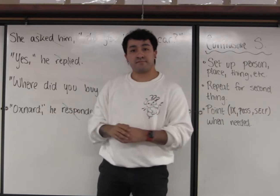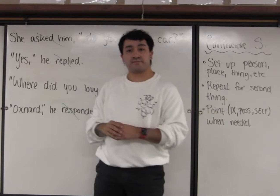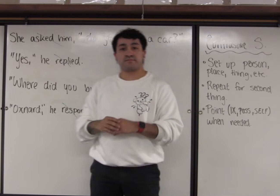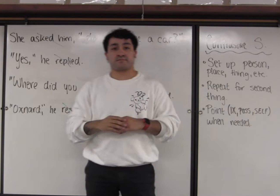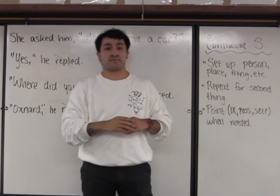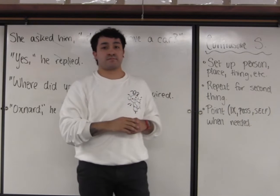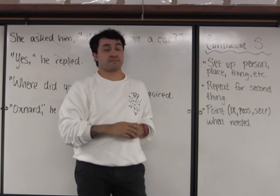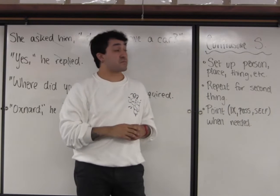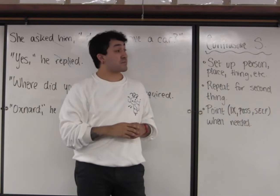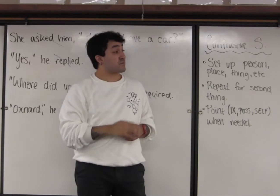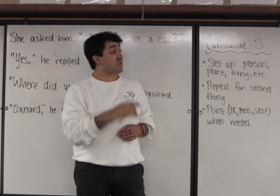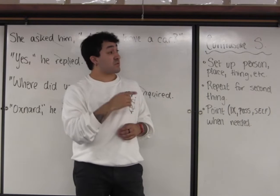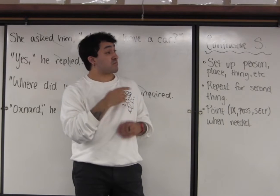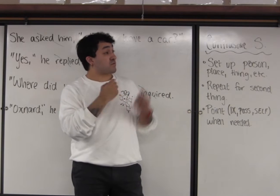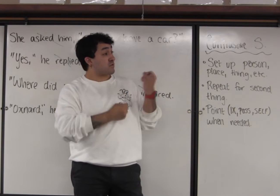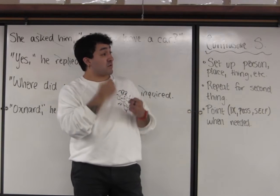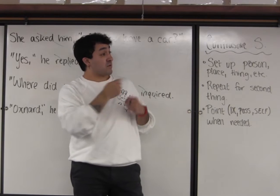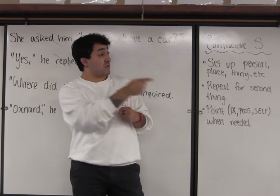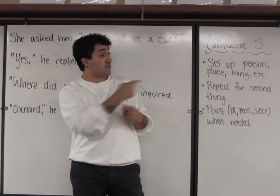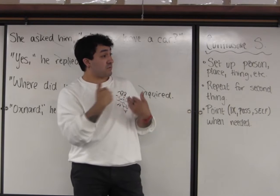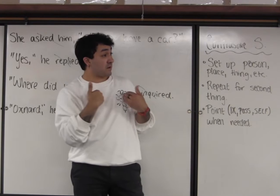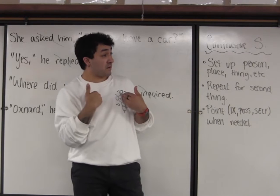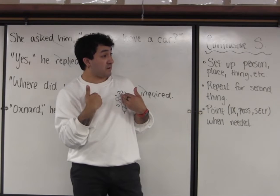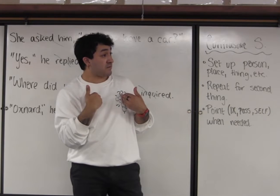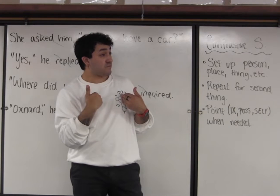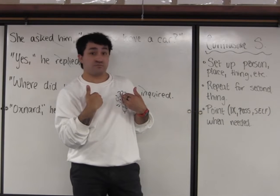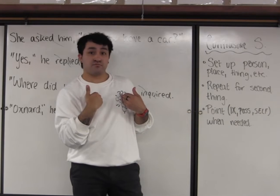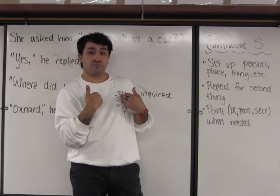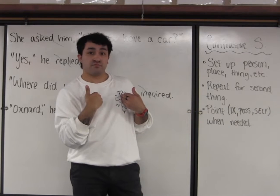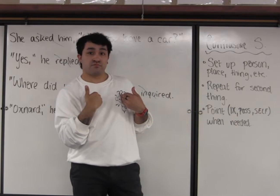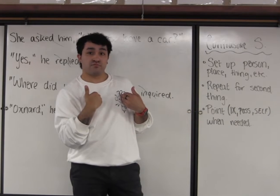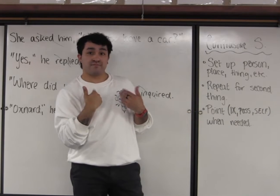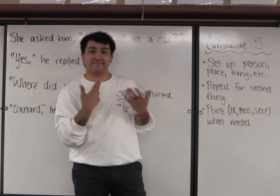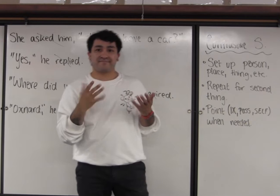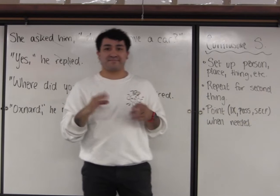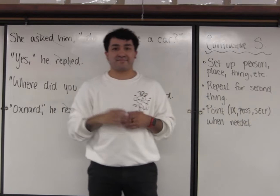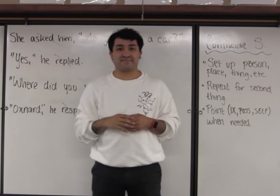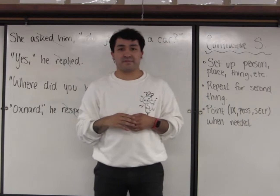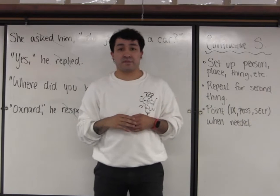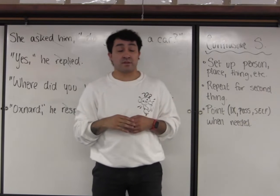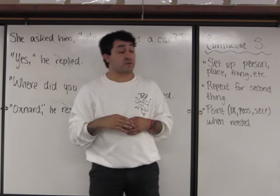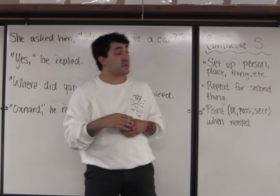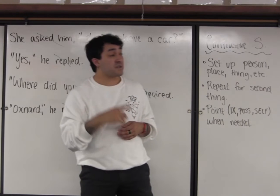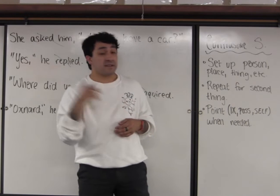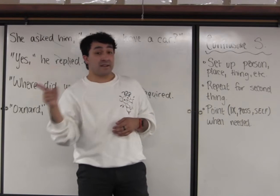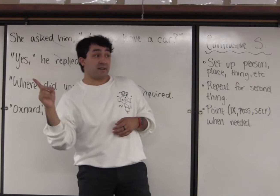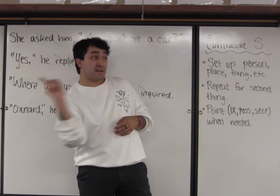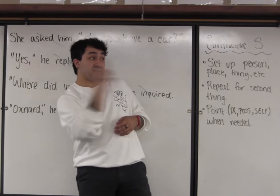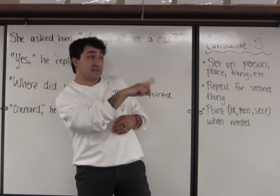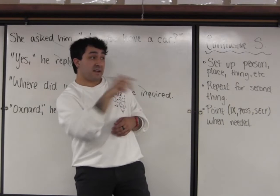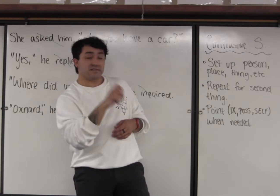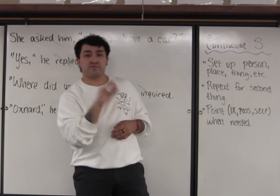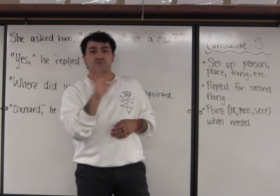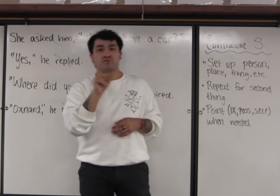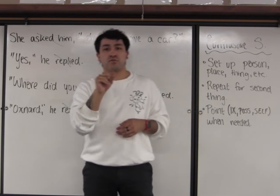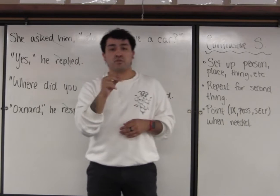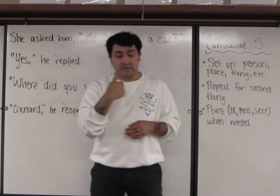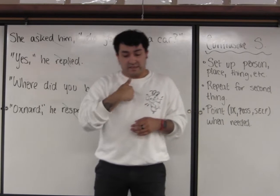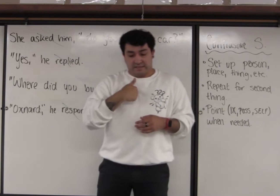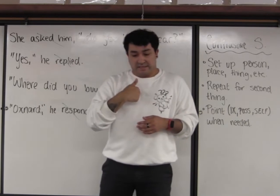there. We'll shift to the girl. Do you have a car? And that's it. Right? She has a question. We